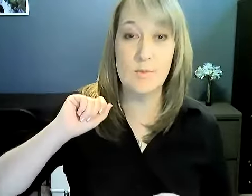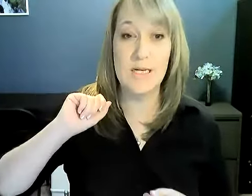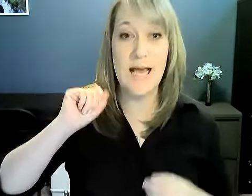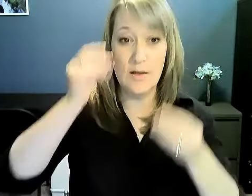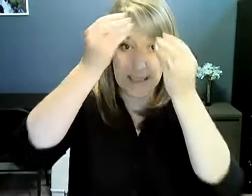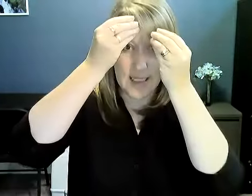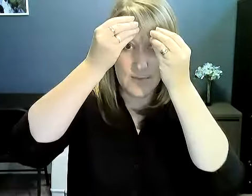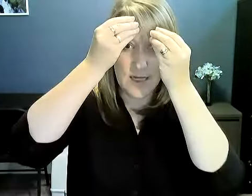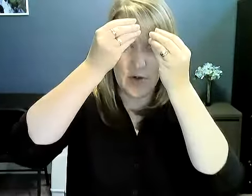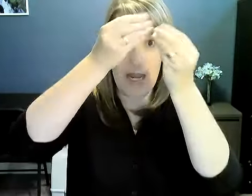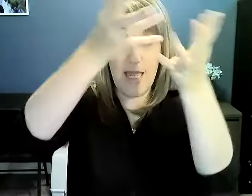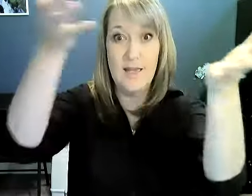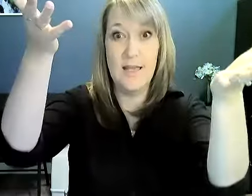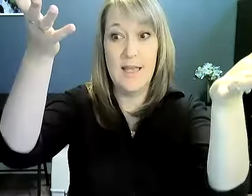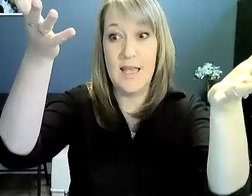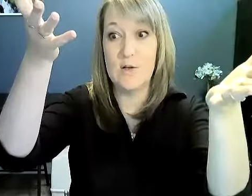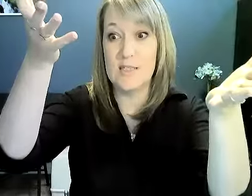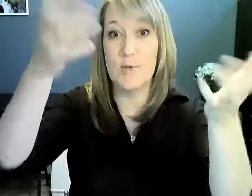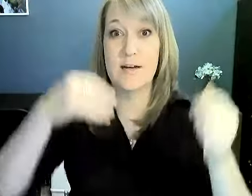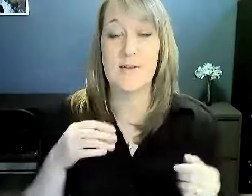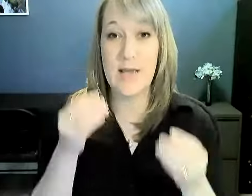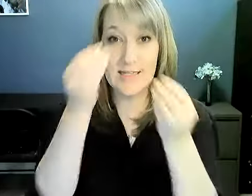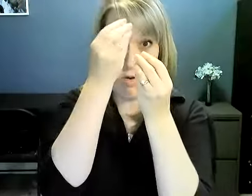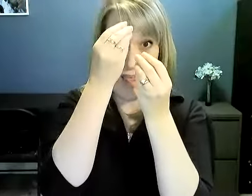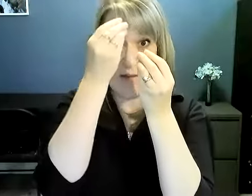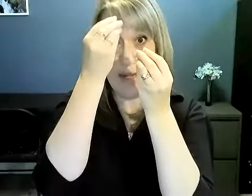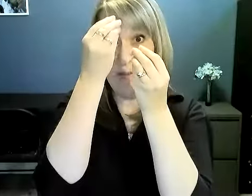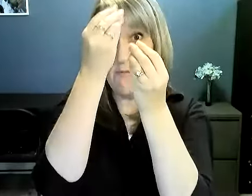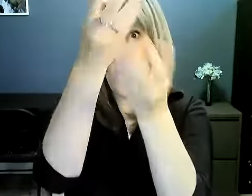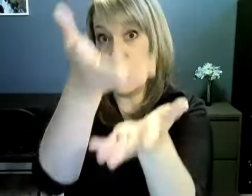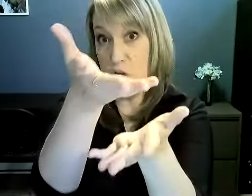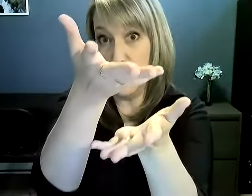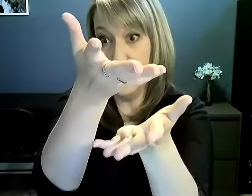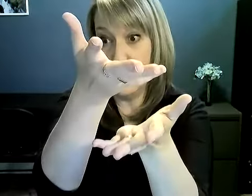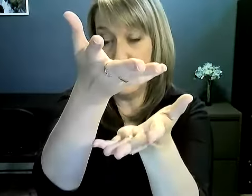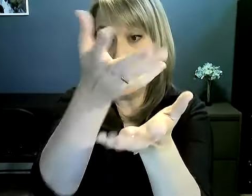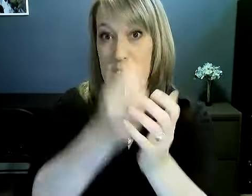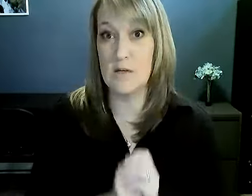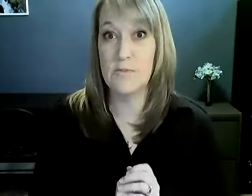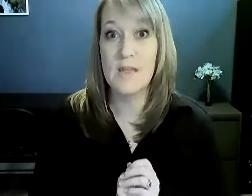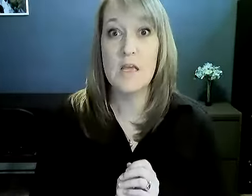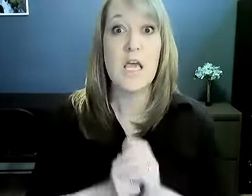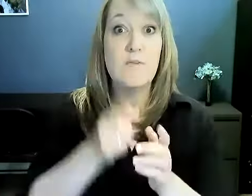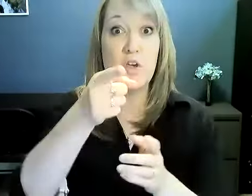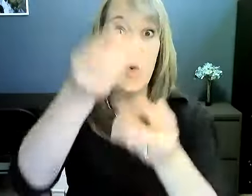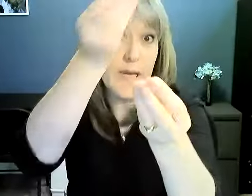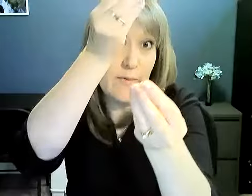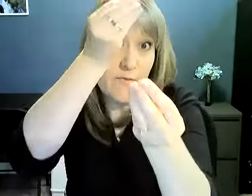someone else, it comes out of your head and goes somewhere else, okay? So if I'm going to inform you, it'll come to you. If you